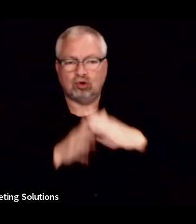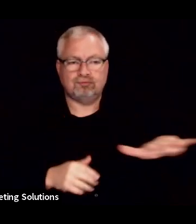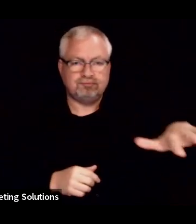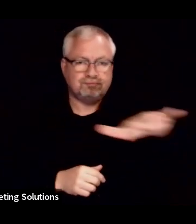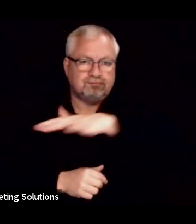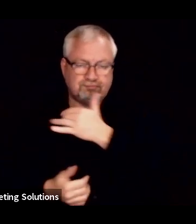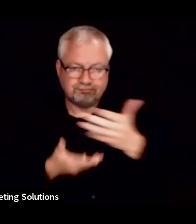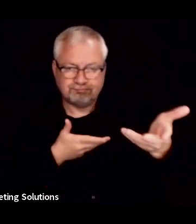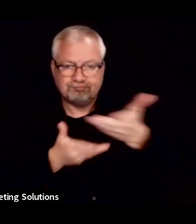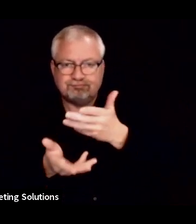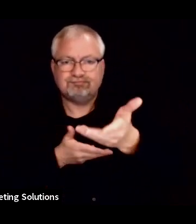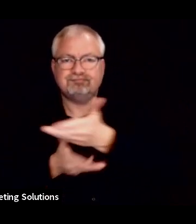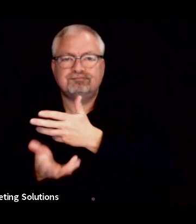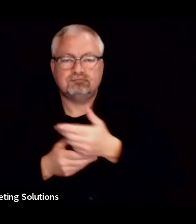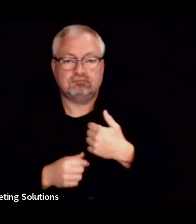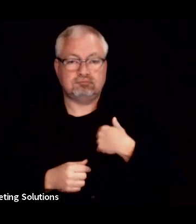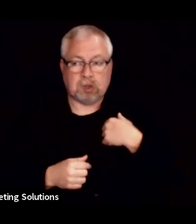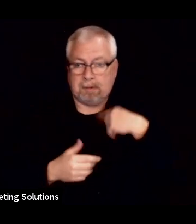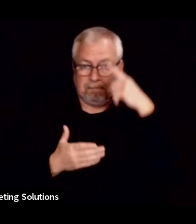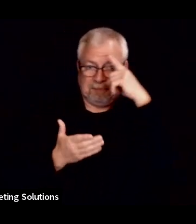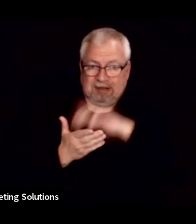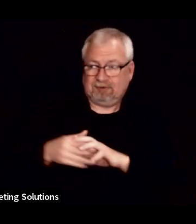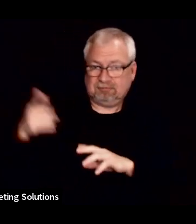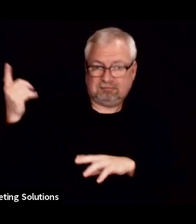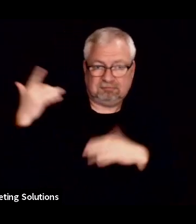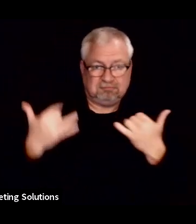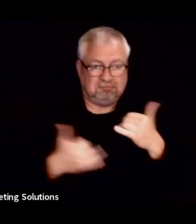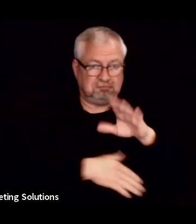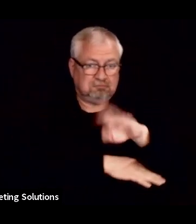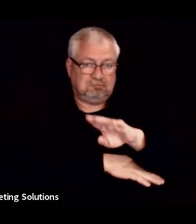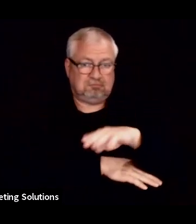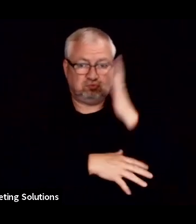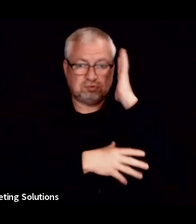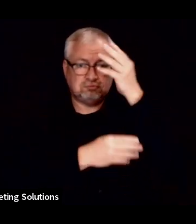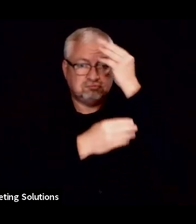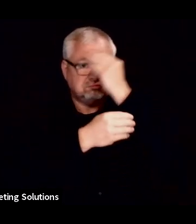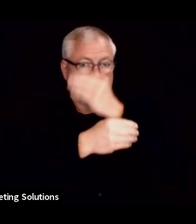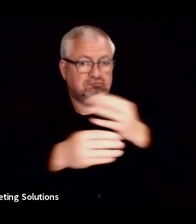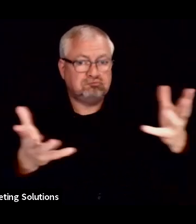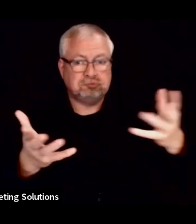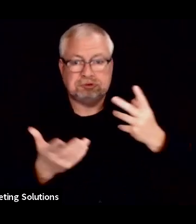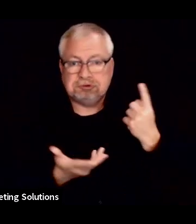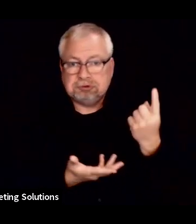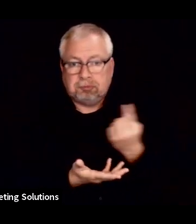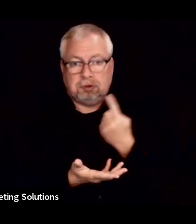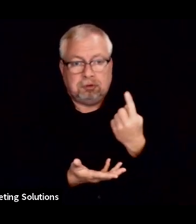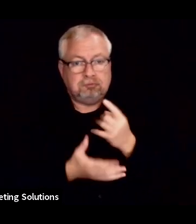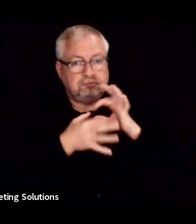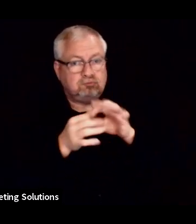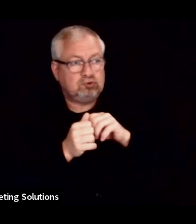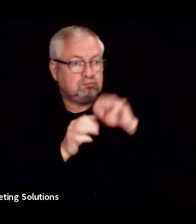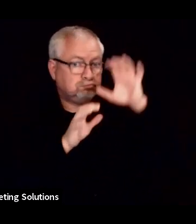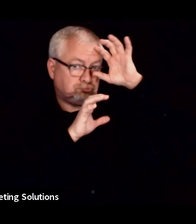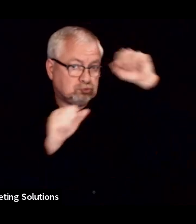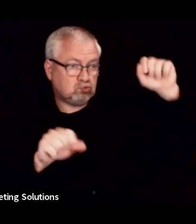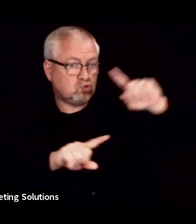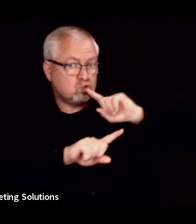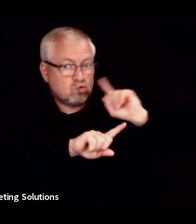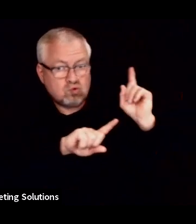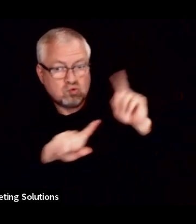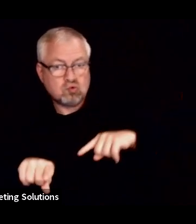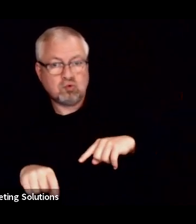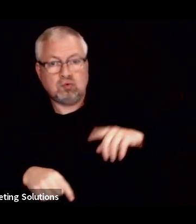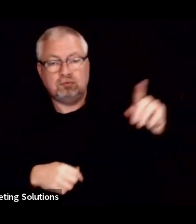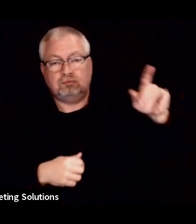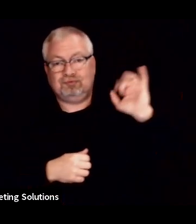statement this afternoon about the president's statement, and indicating the fact that he is in dialogue